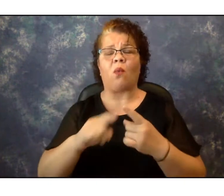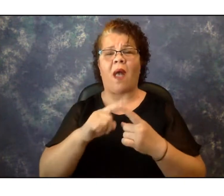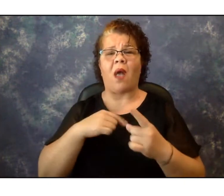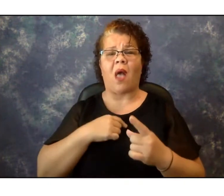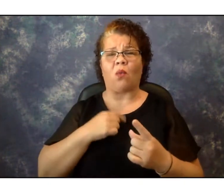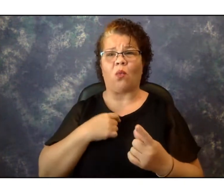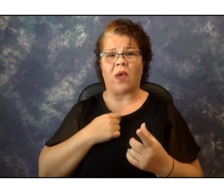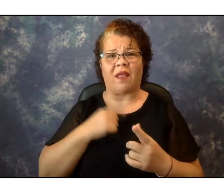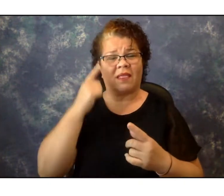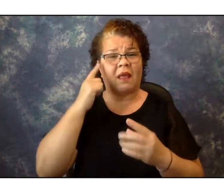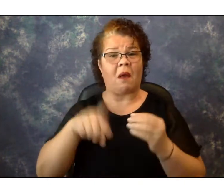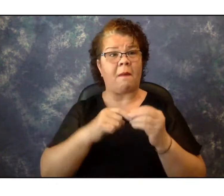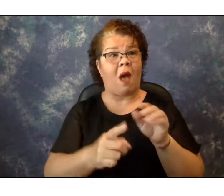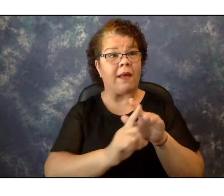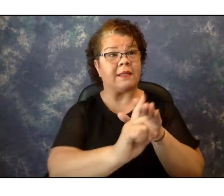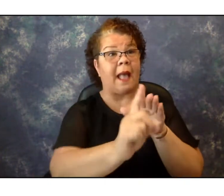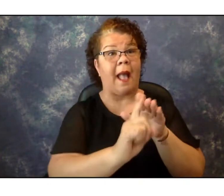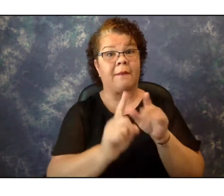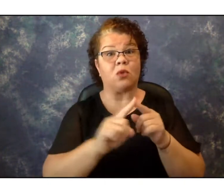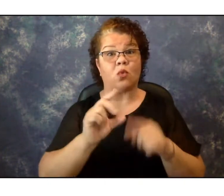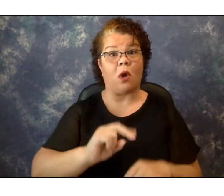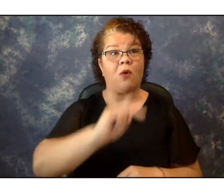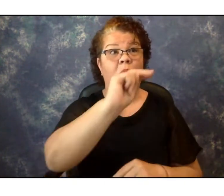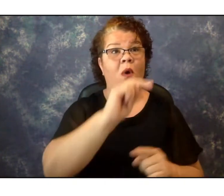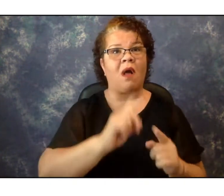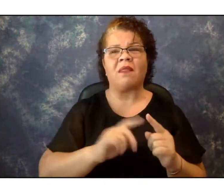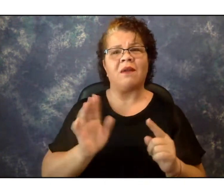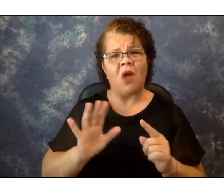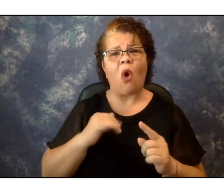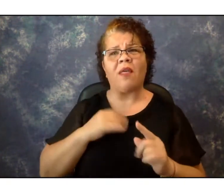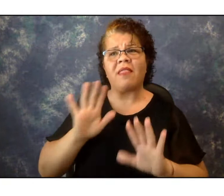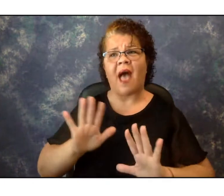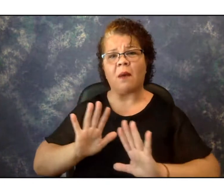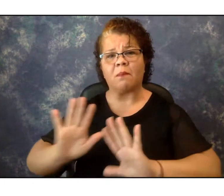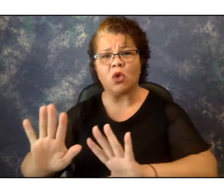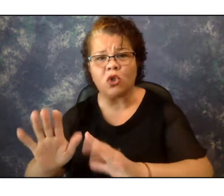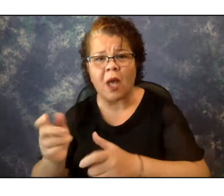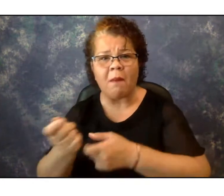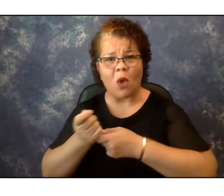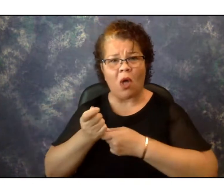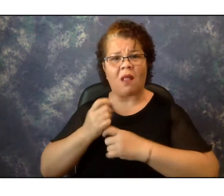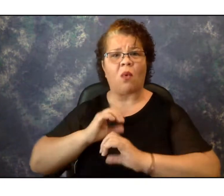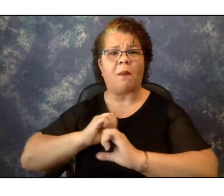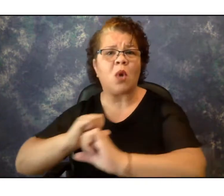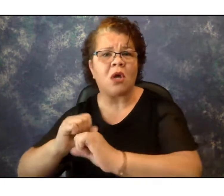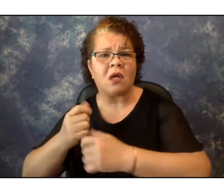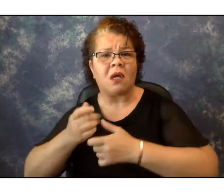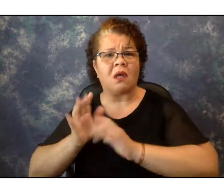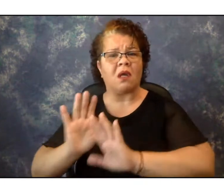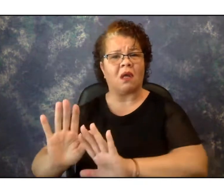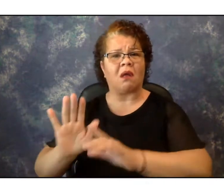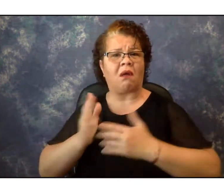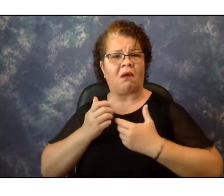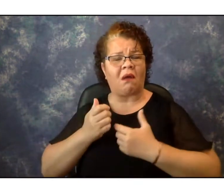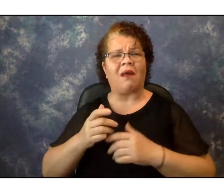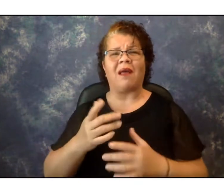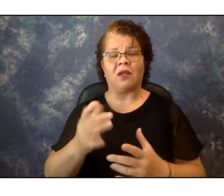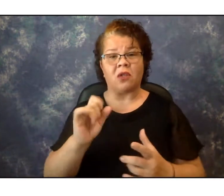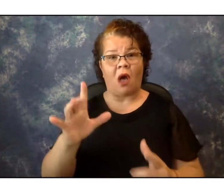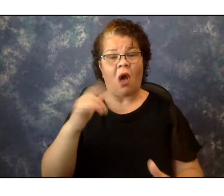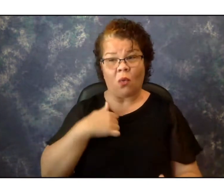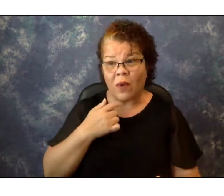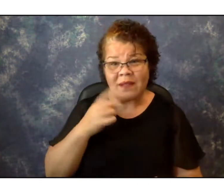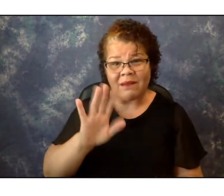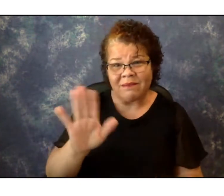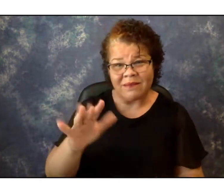right? But in many ways, Black folks, we have said we are Southern. The South is ours too, right? It Right.